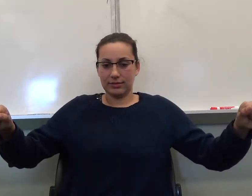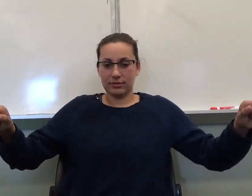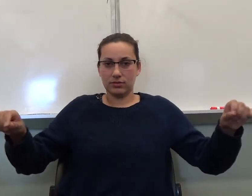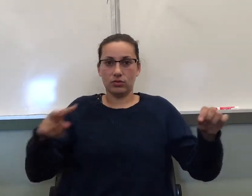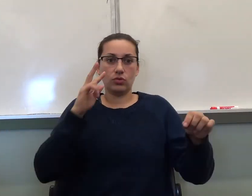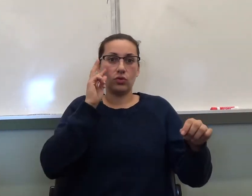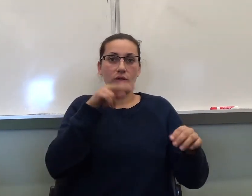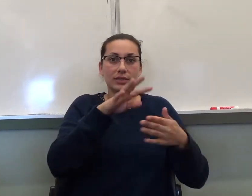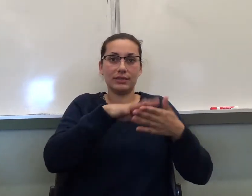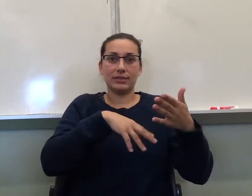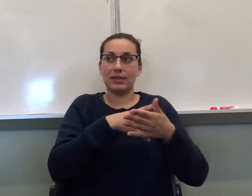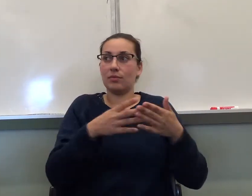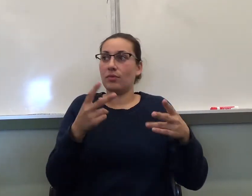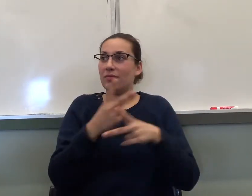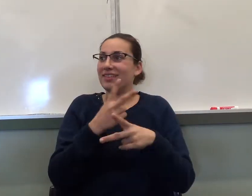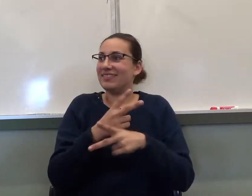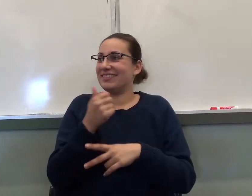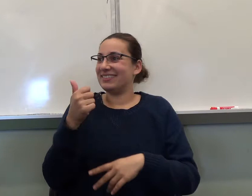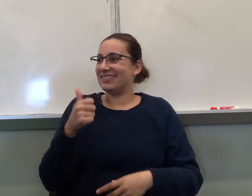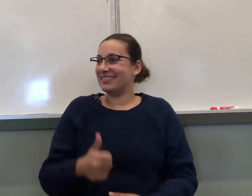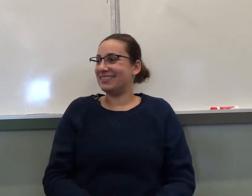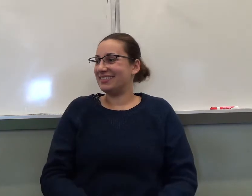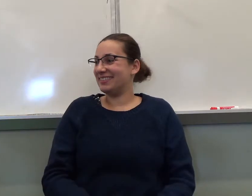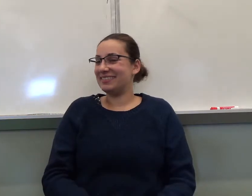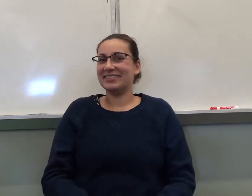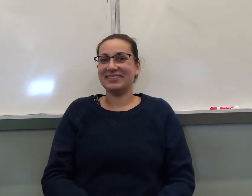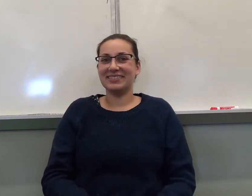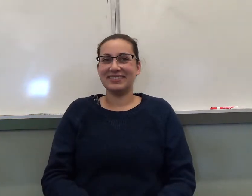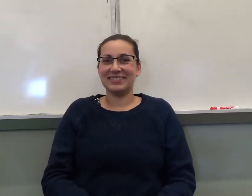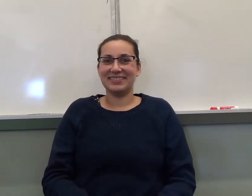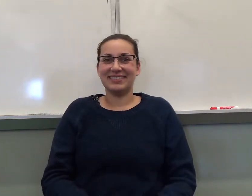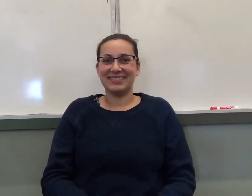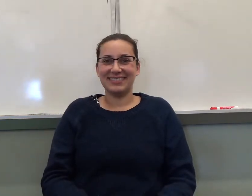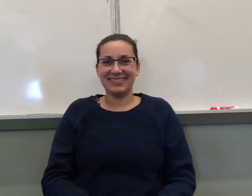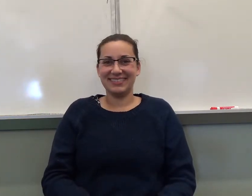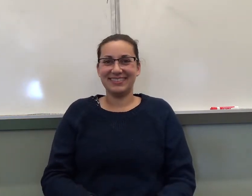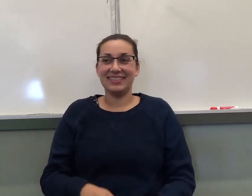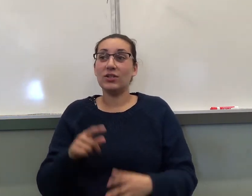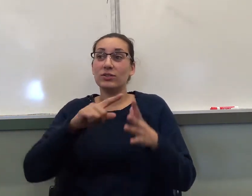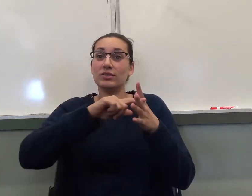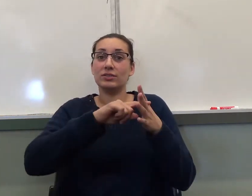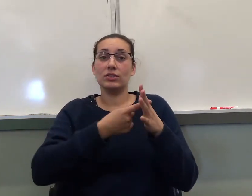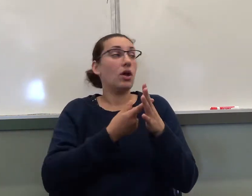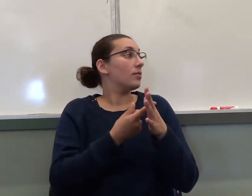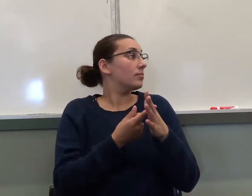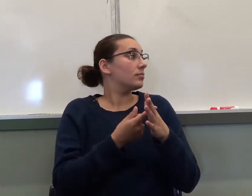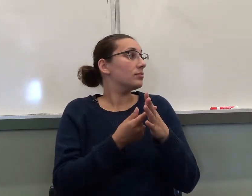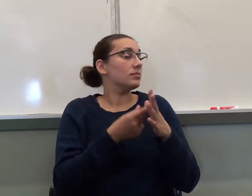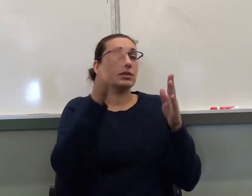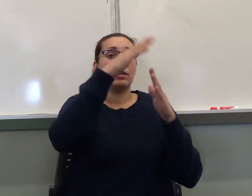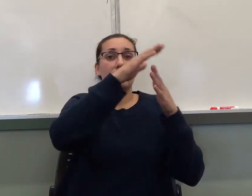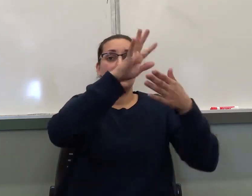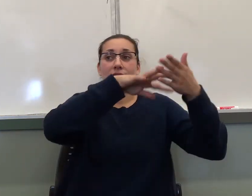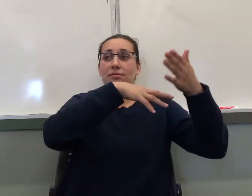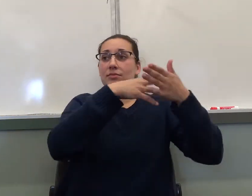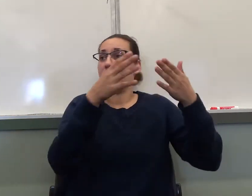you multiply by 10 every single step, all the way up. If you start at the top of the table and you go down the table, you divide by